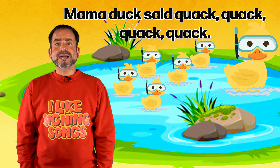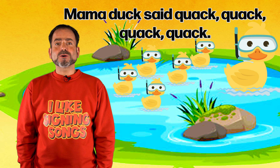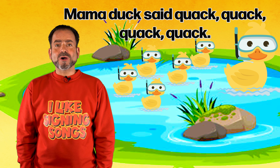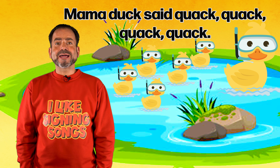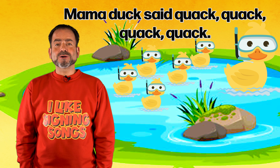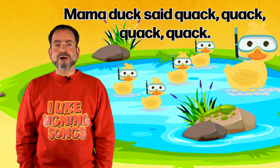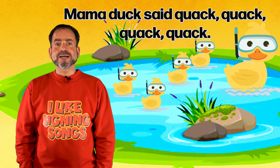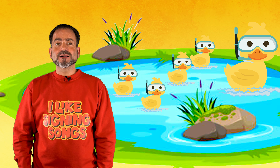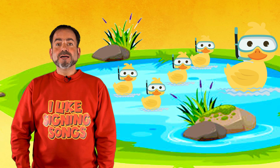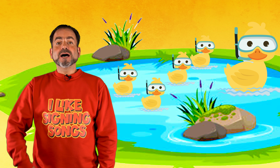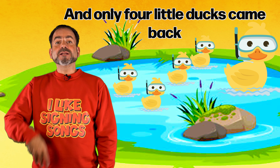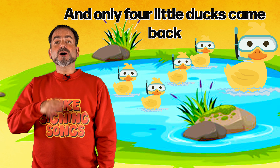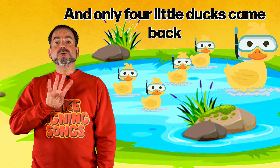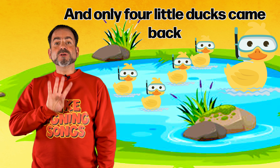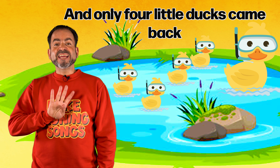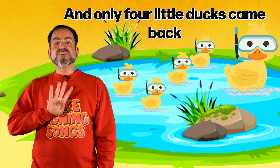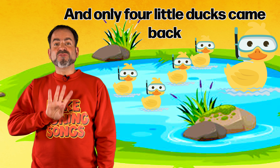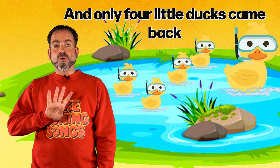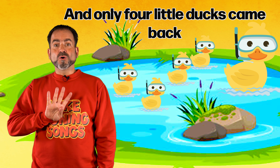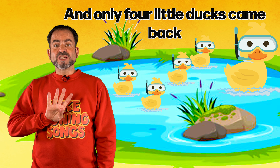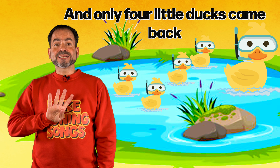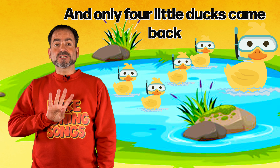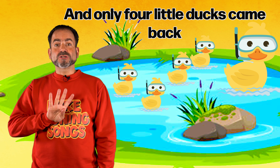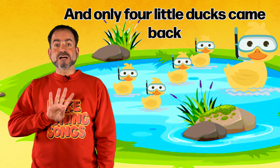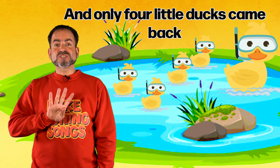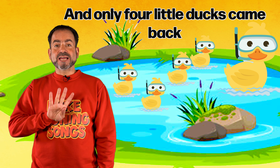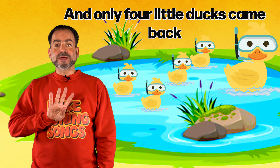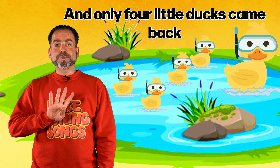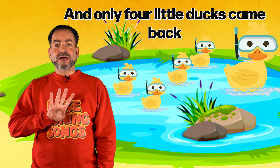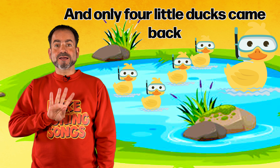quack, quack, quack, and only four little ducks came back.